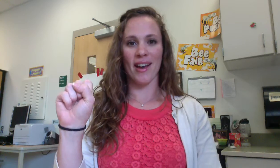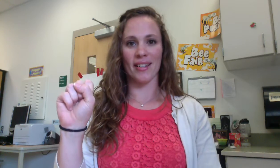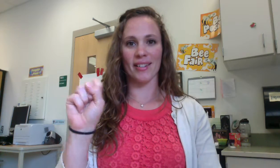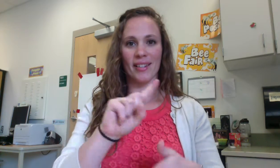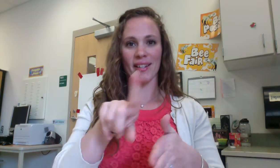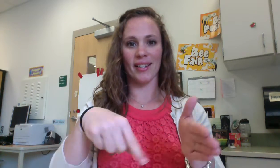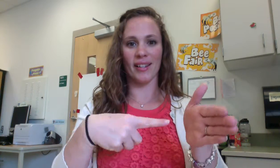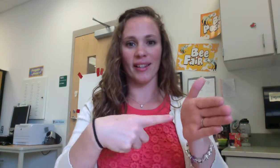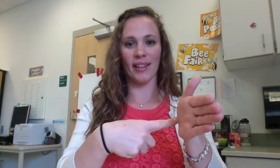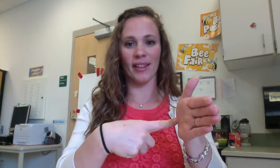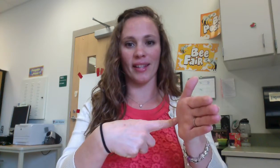H-I-S, this.